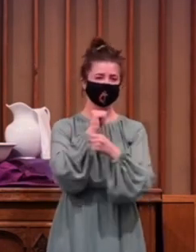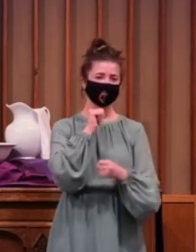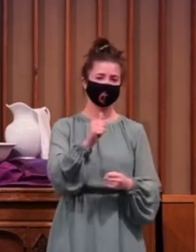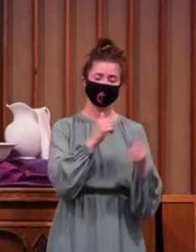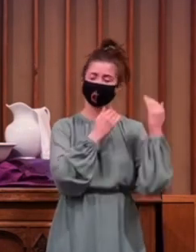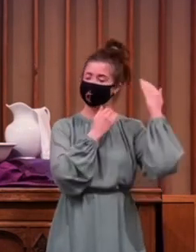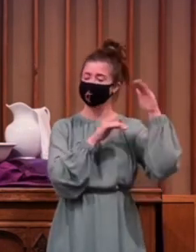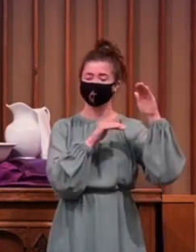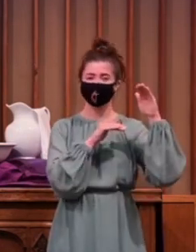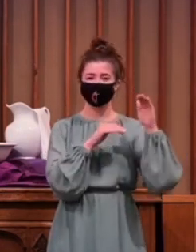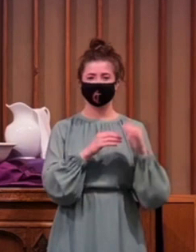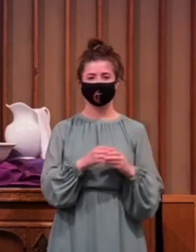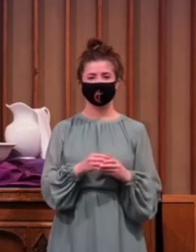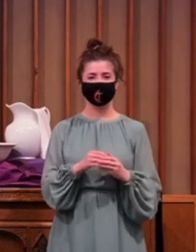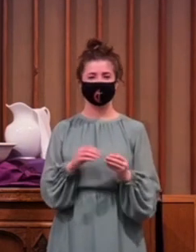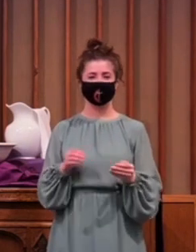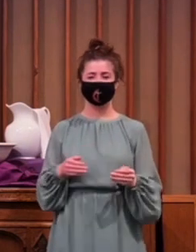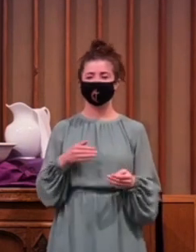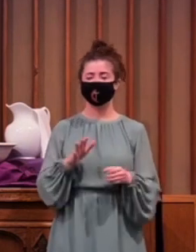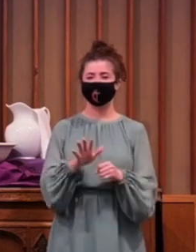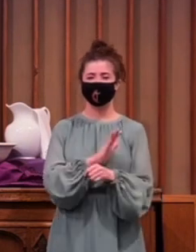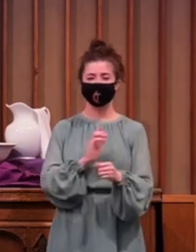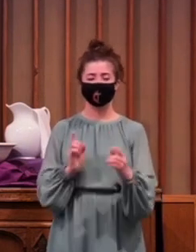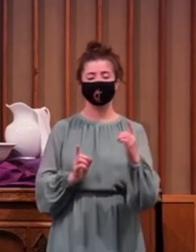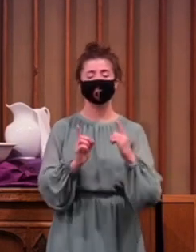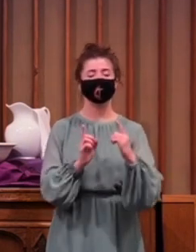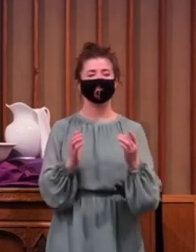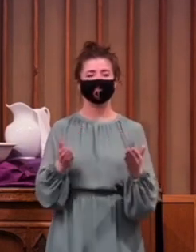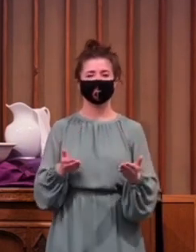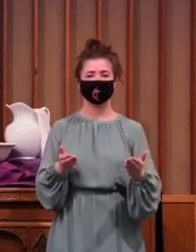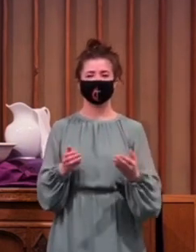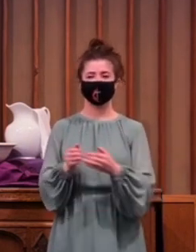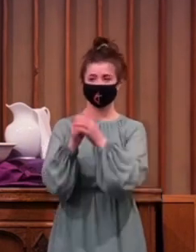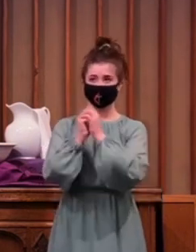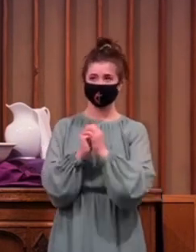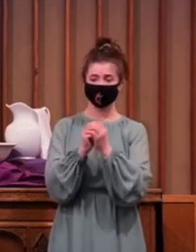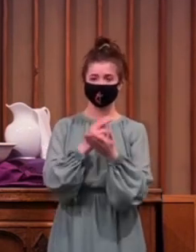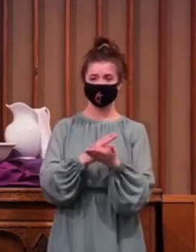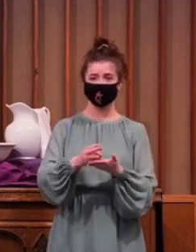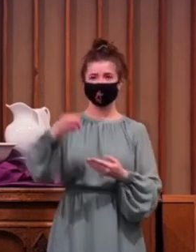we be fully present here. May we worship Holy God.